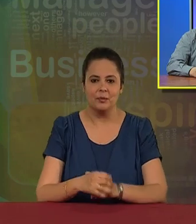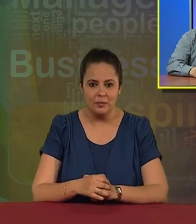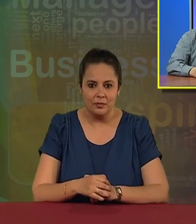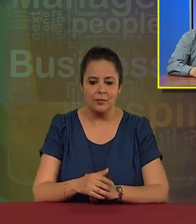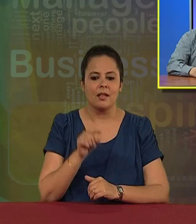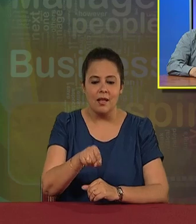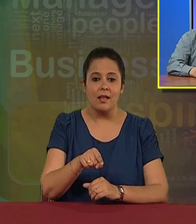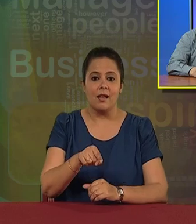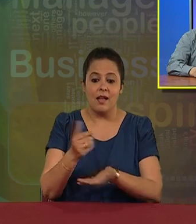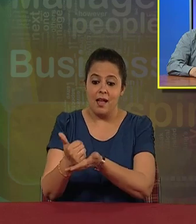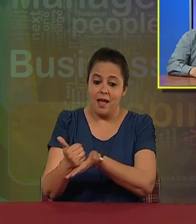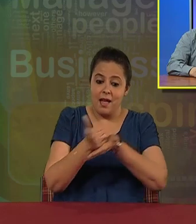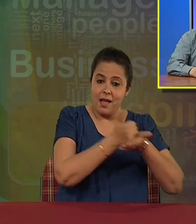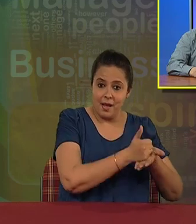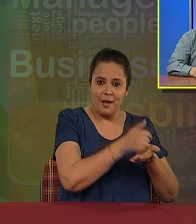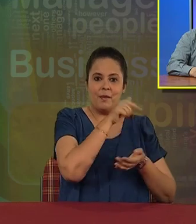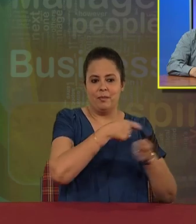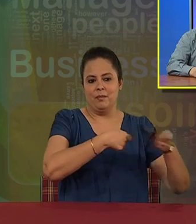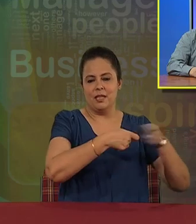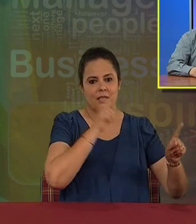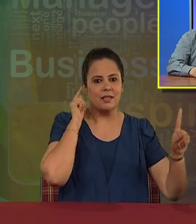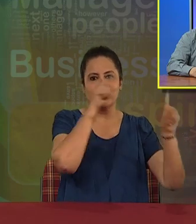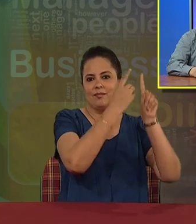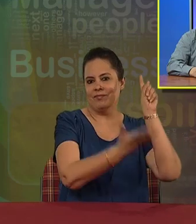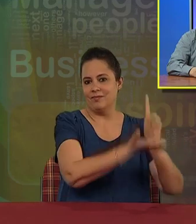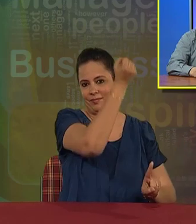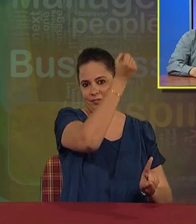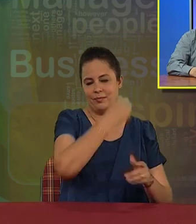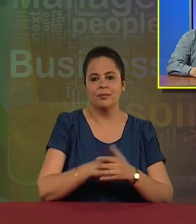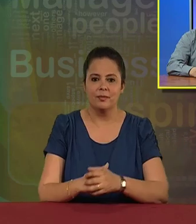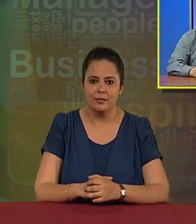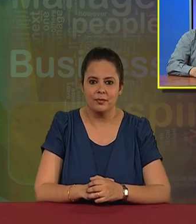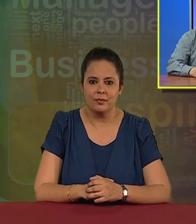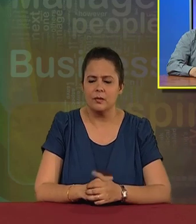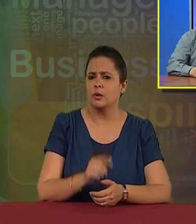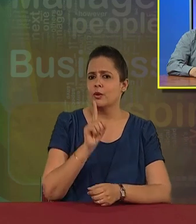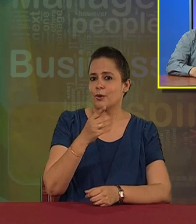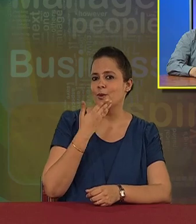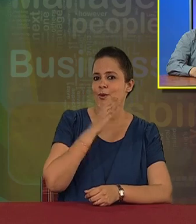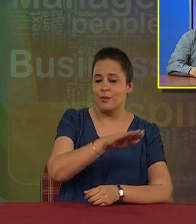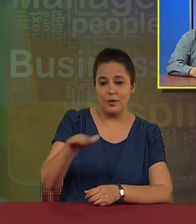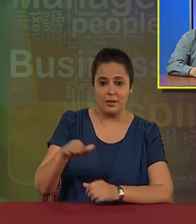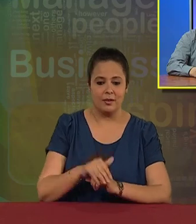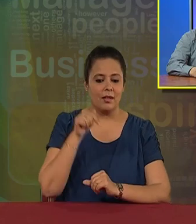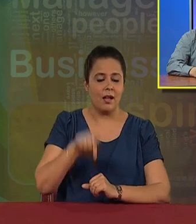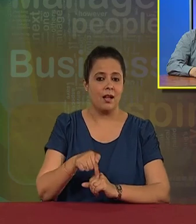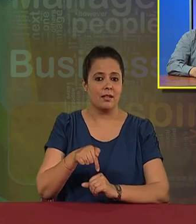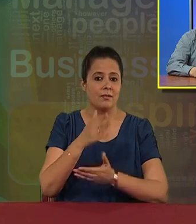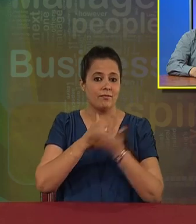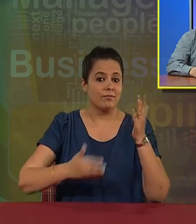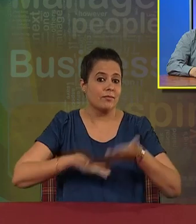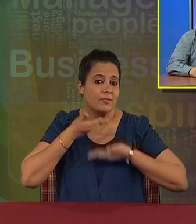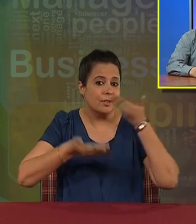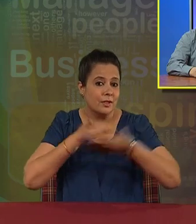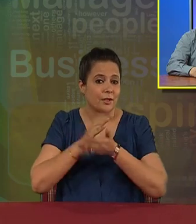they will help in the achievement of overall objectives of the organization. So students, in today's episode, we